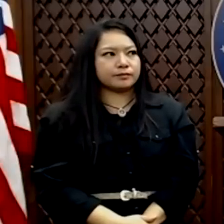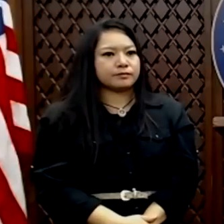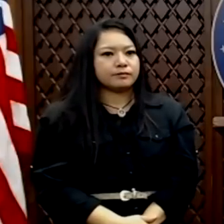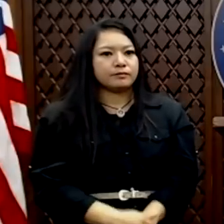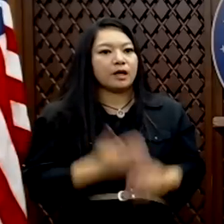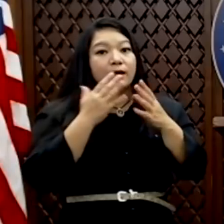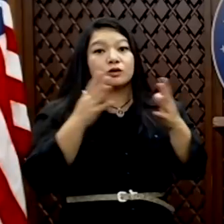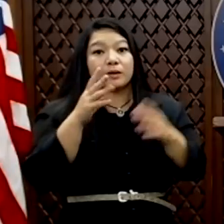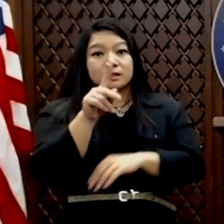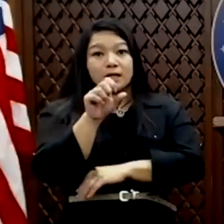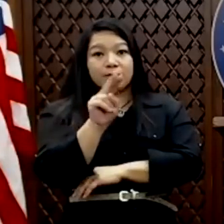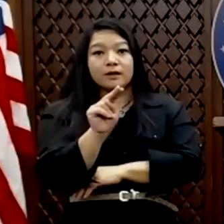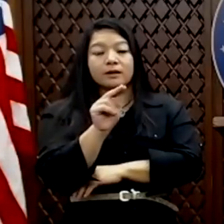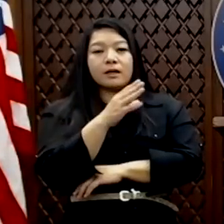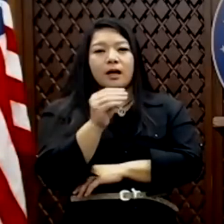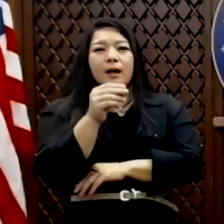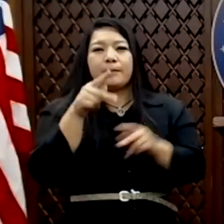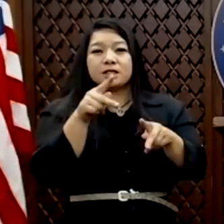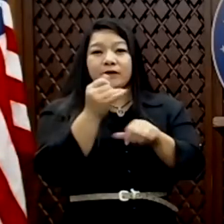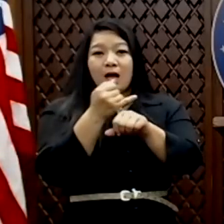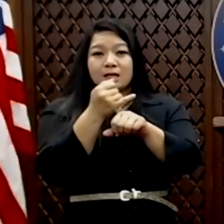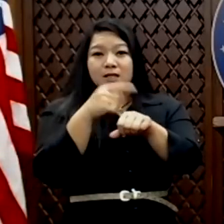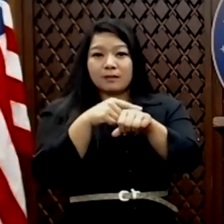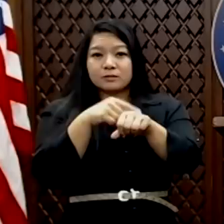Thank you, Kevin. Pacific Island Times, Johanna.